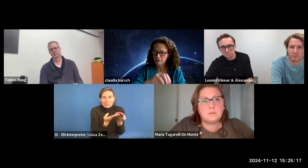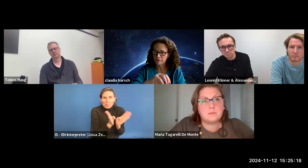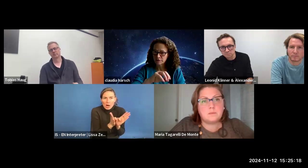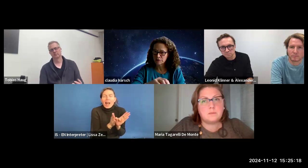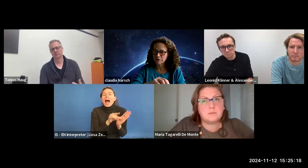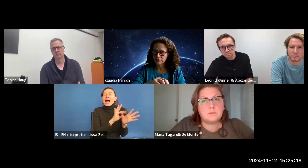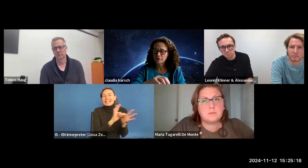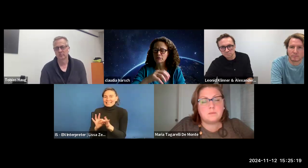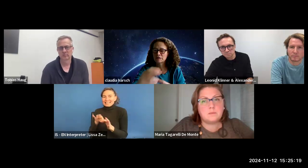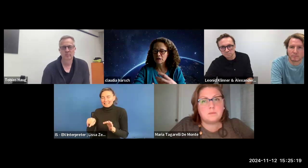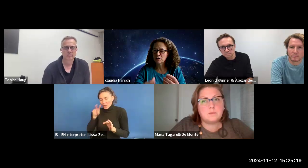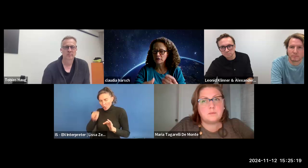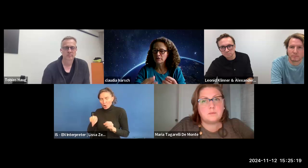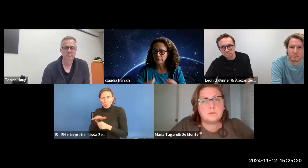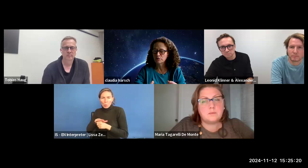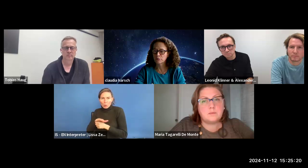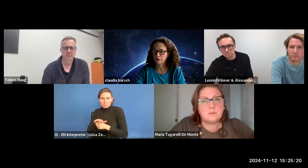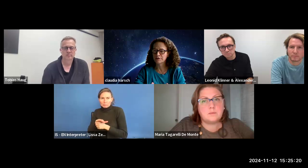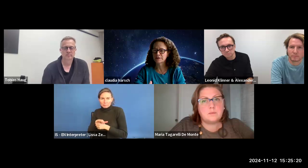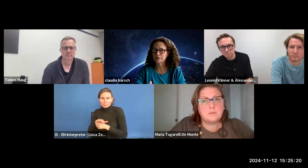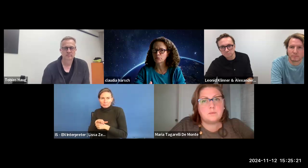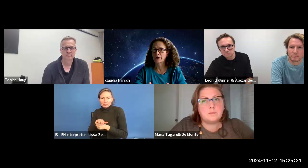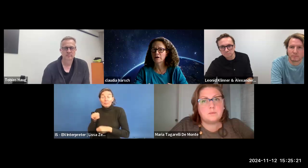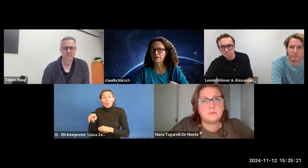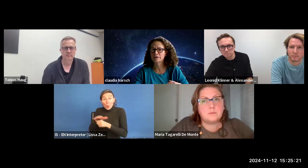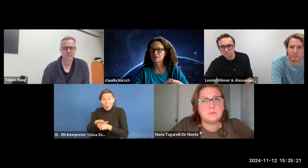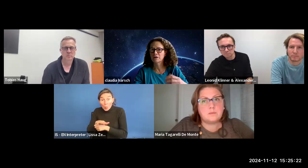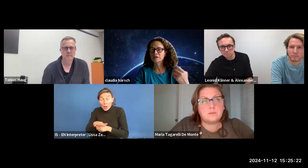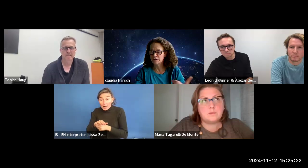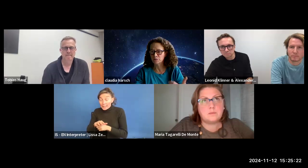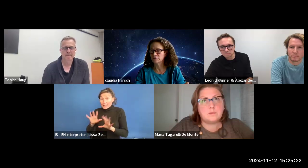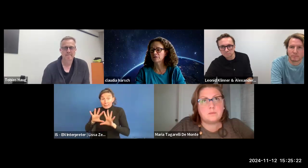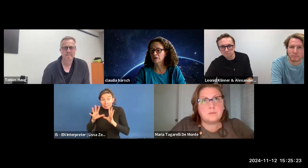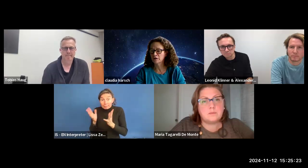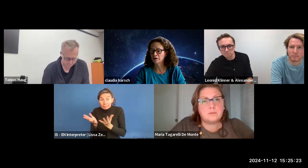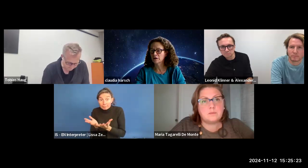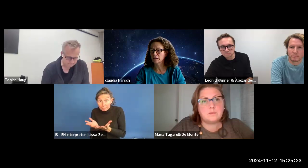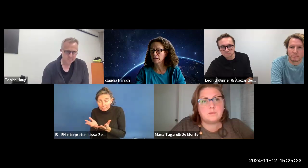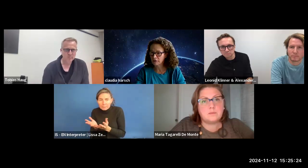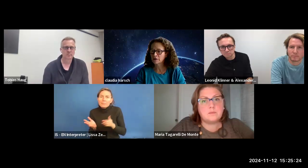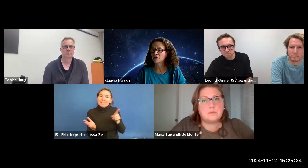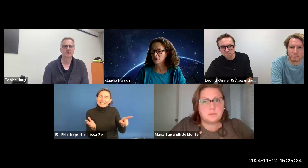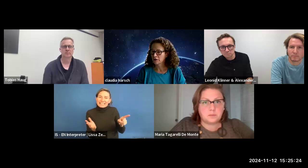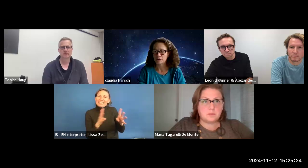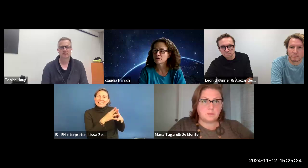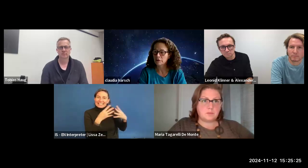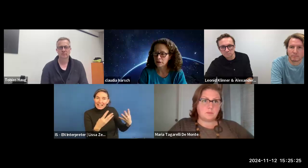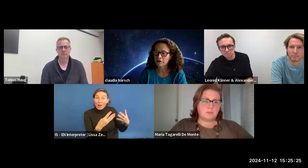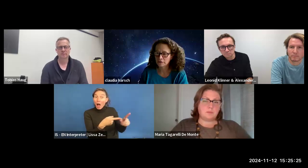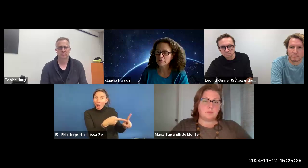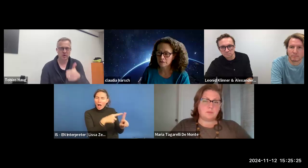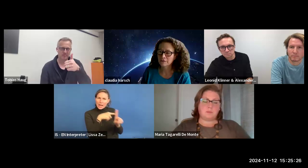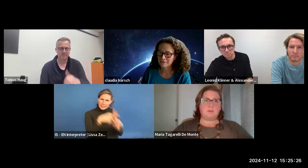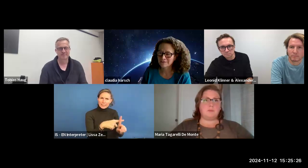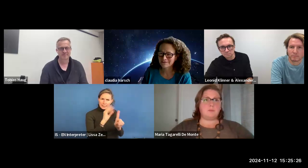the CFR specific for exactly those points where the CFR isn't specific enough. Mm-hmm. Yeah,